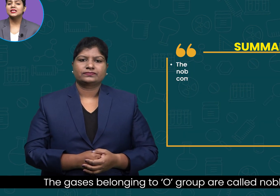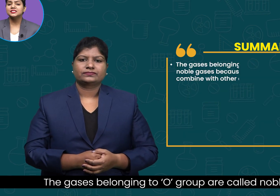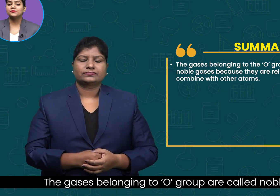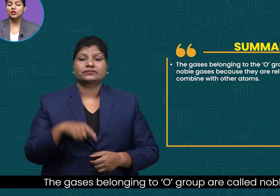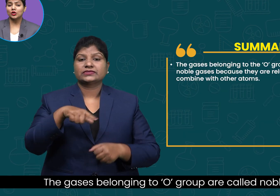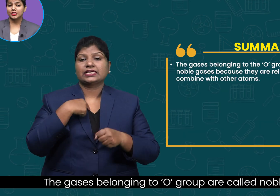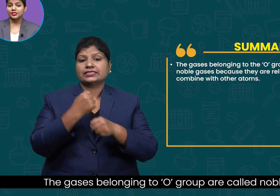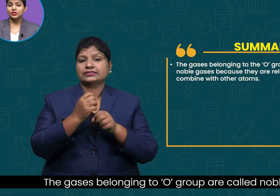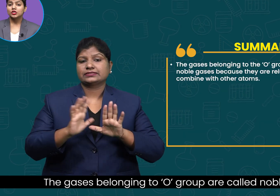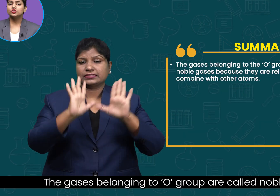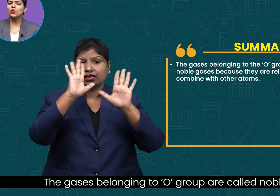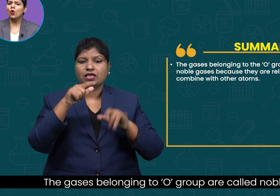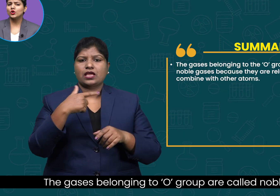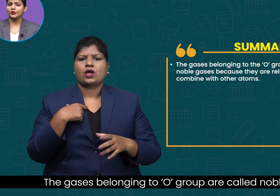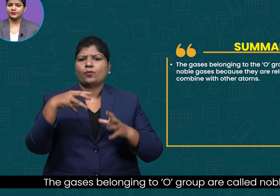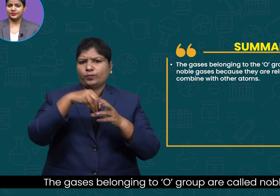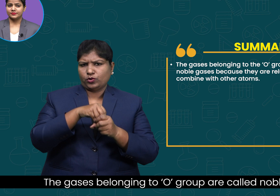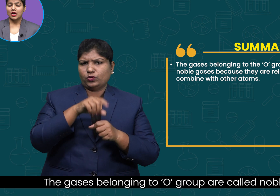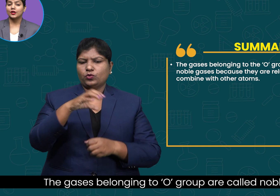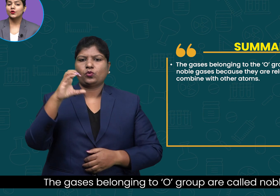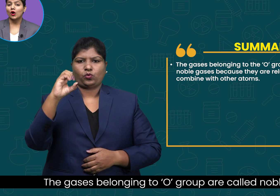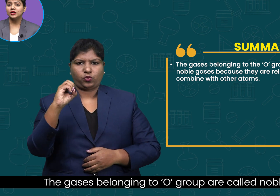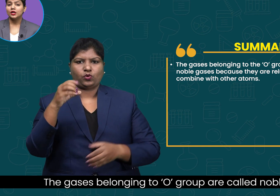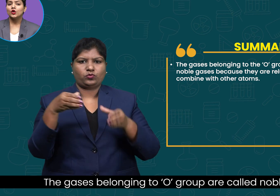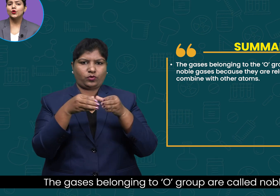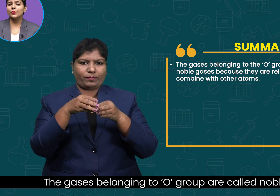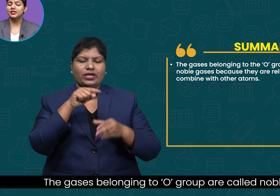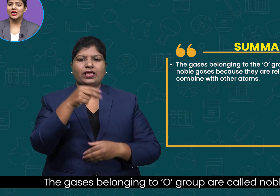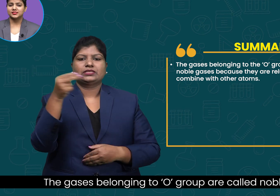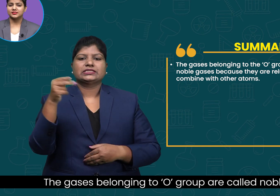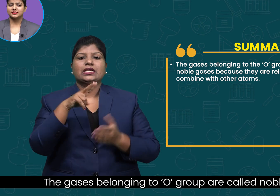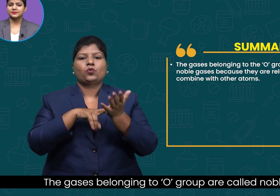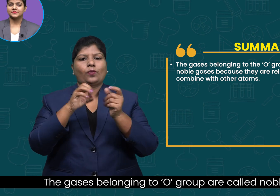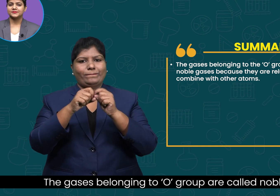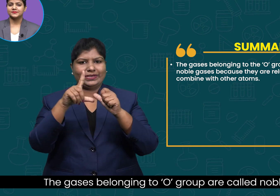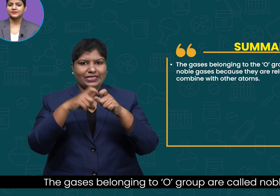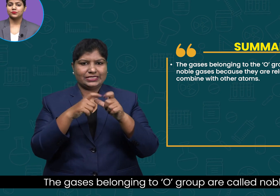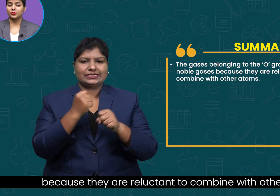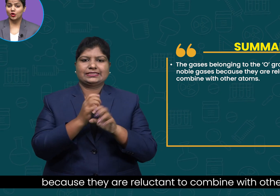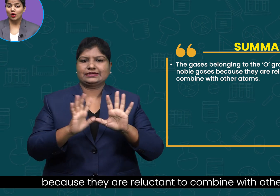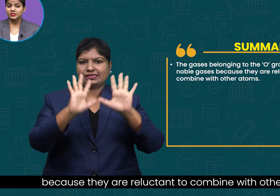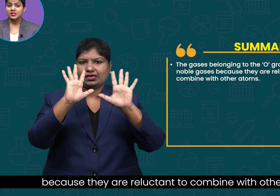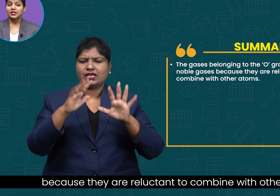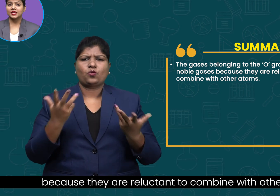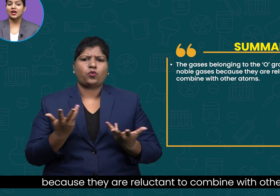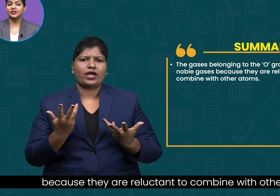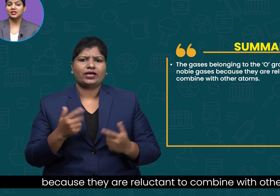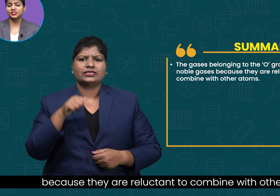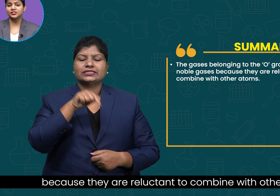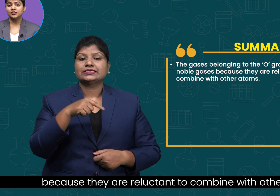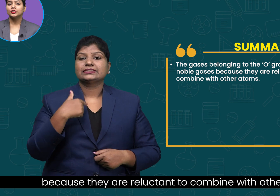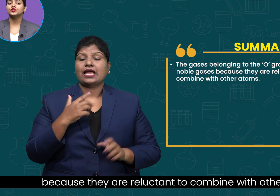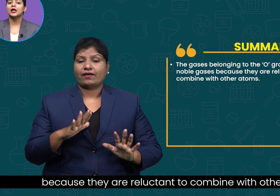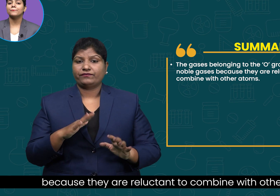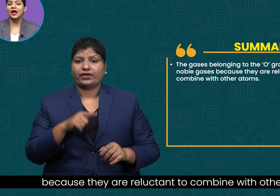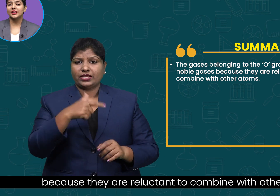The gases belonging to O group are called noble gases because they are